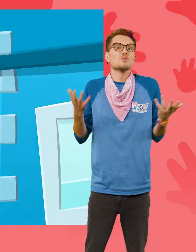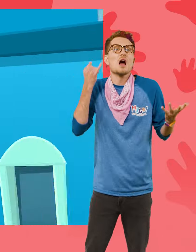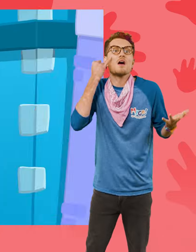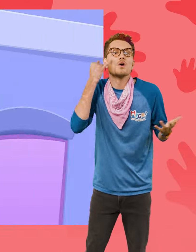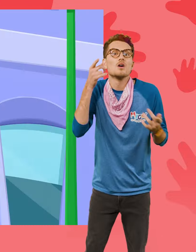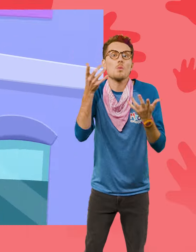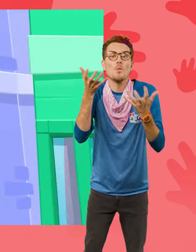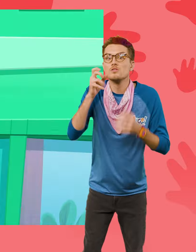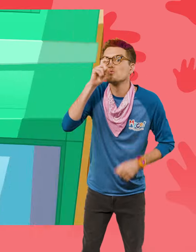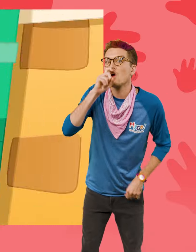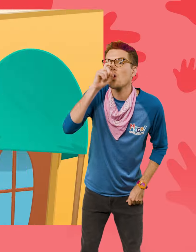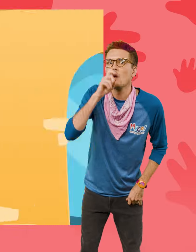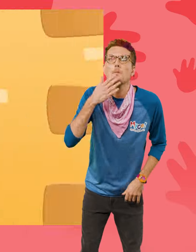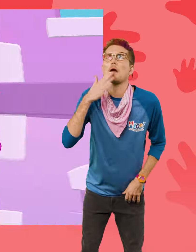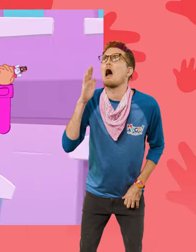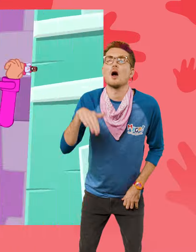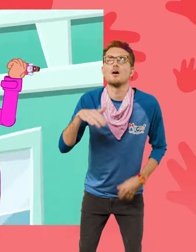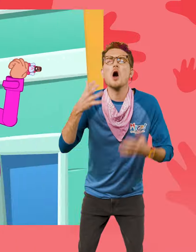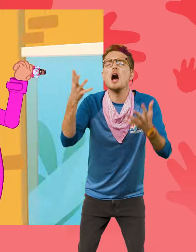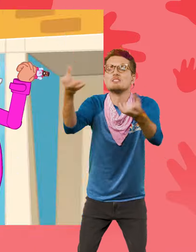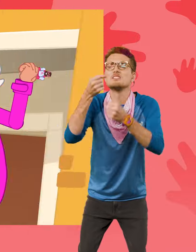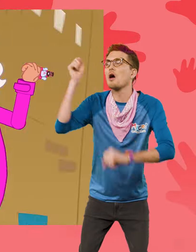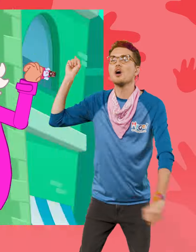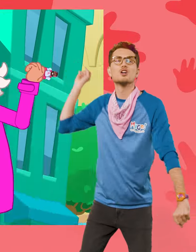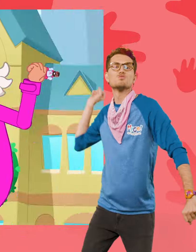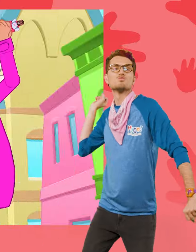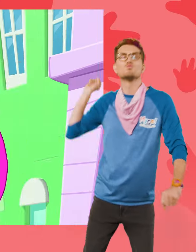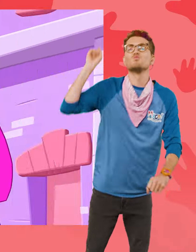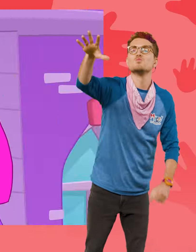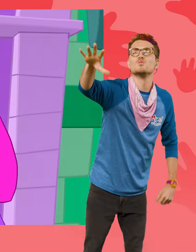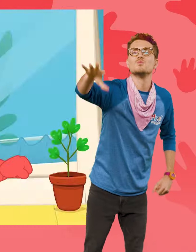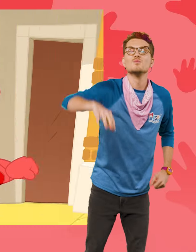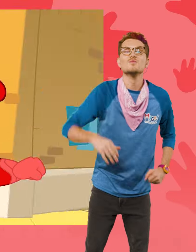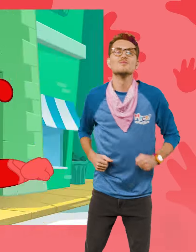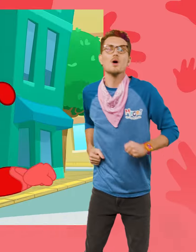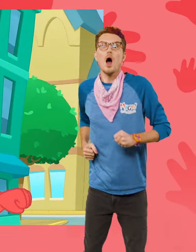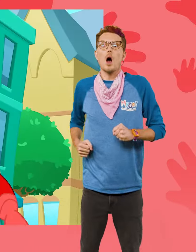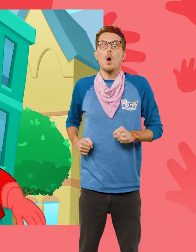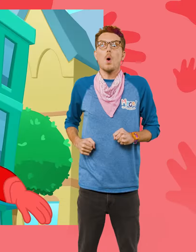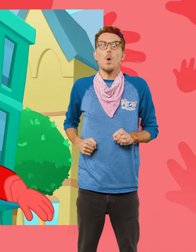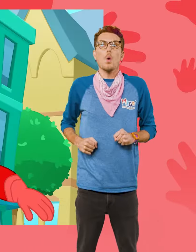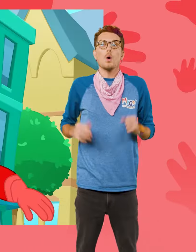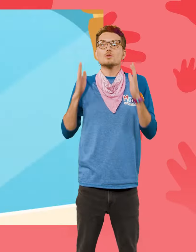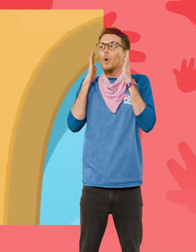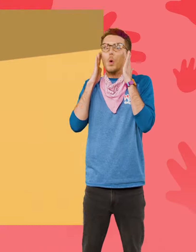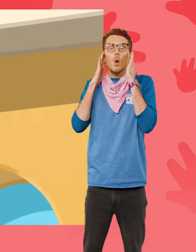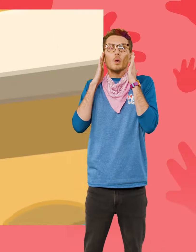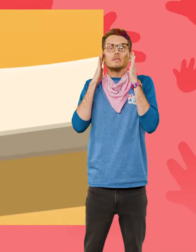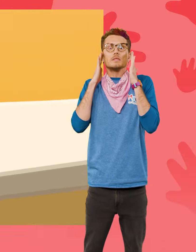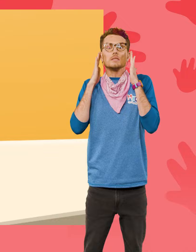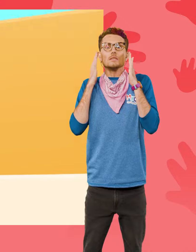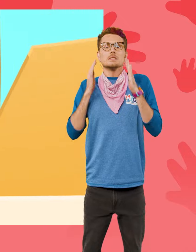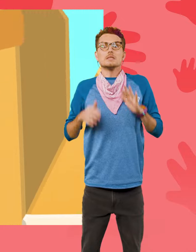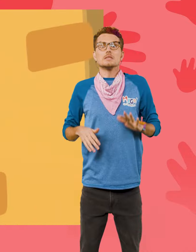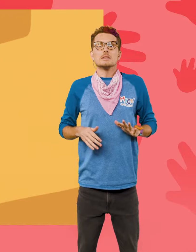If you want this doll so bad, here, take it. Oh no,